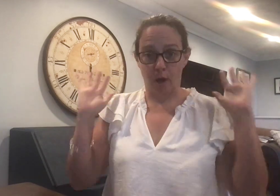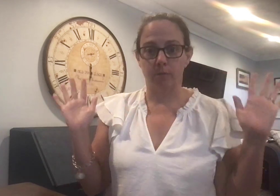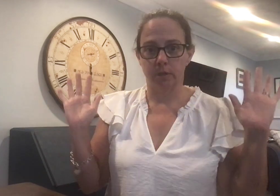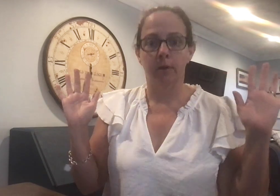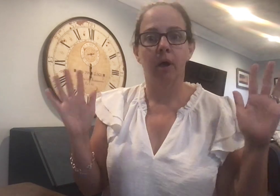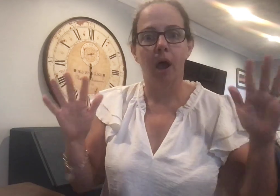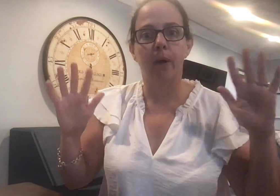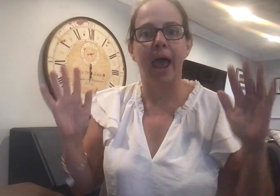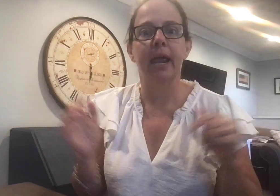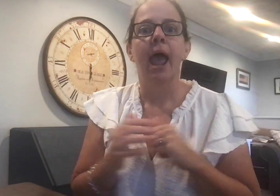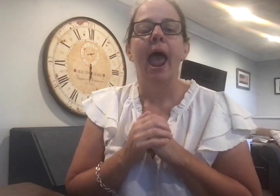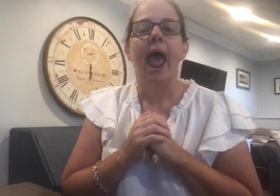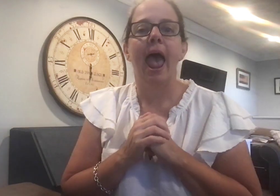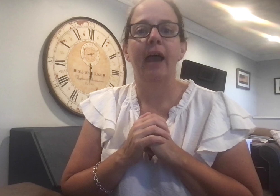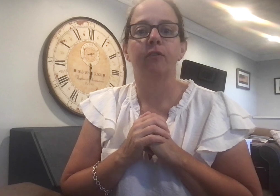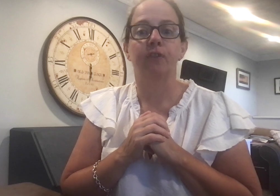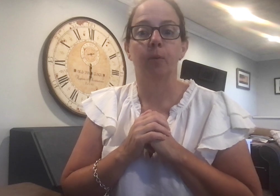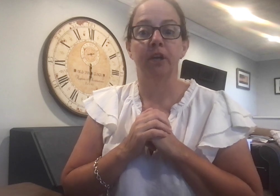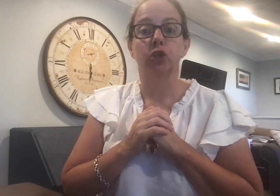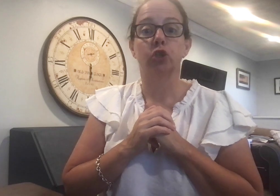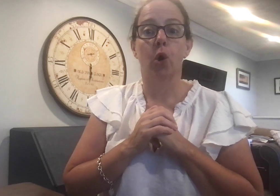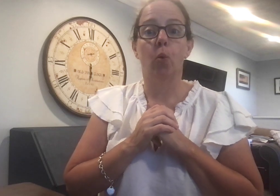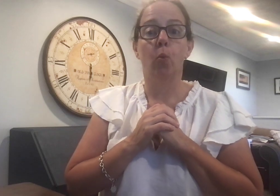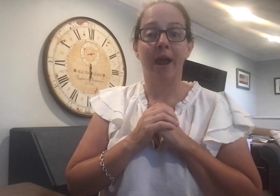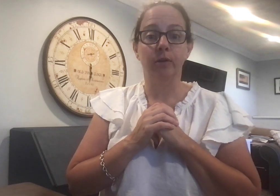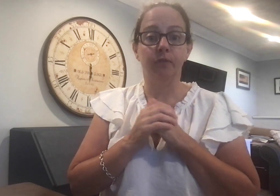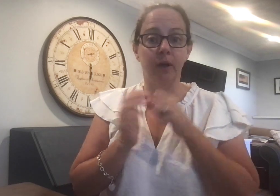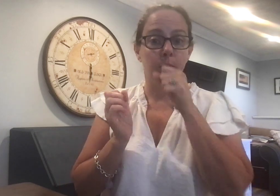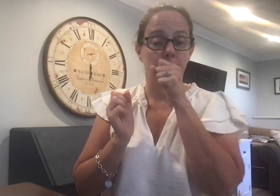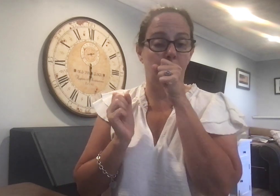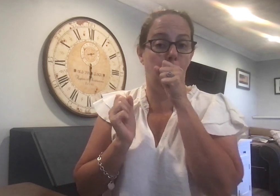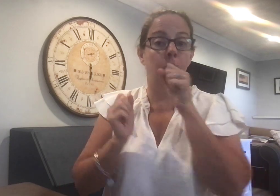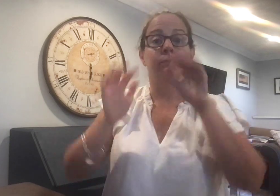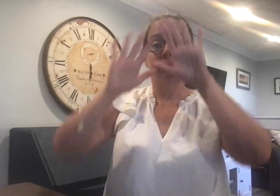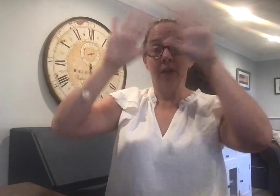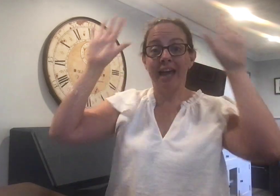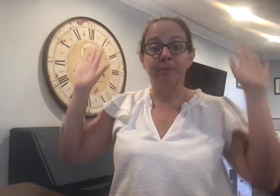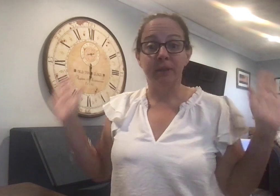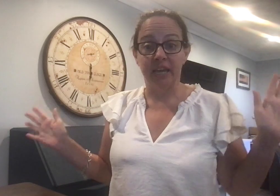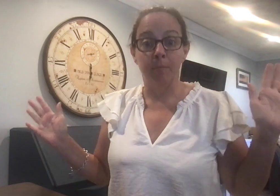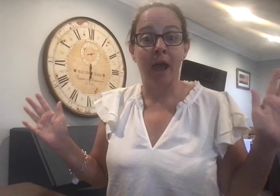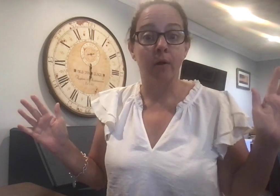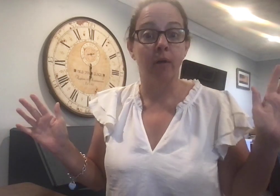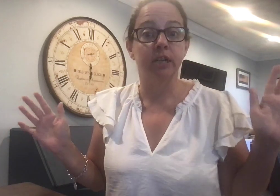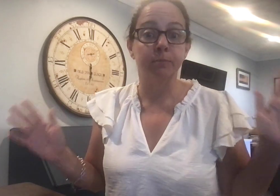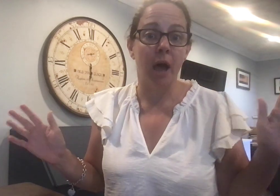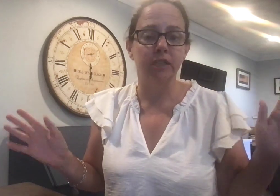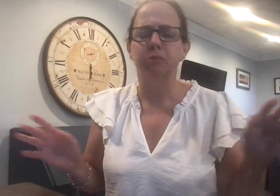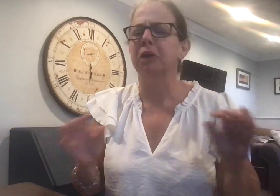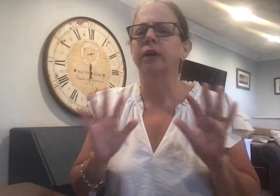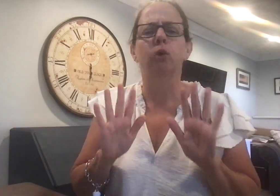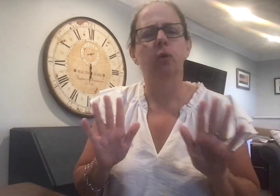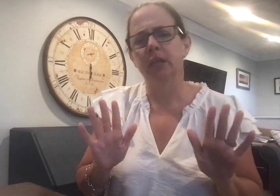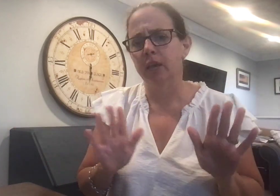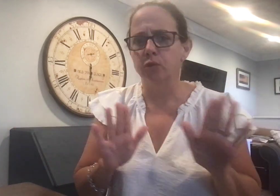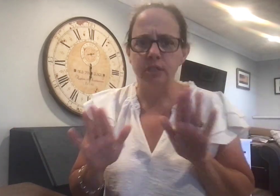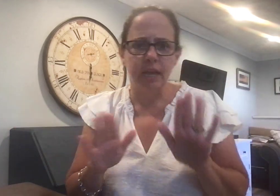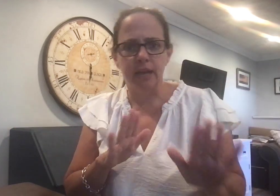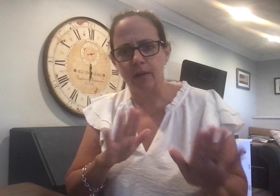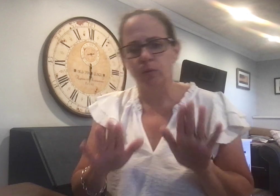backgrounds. Okay? And filming. So when you film as plain a background as possible, I totally understand. Everyone's